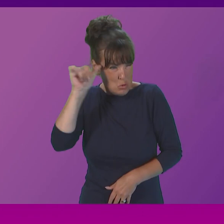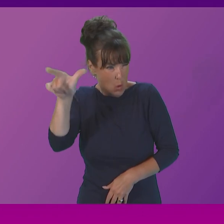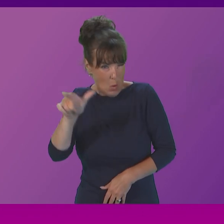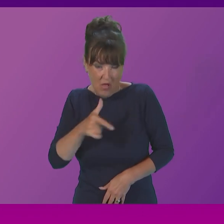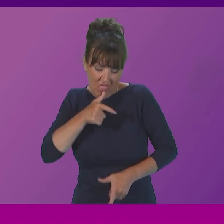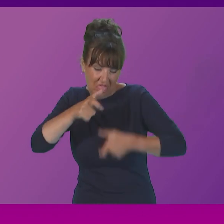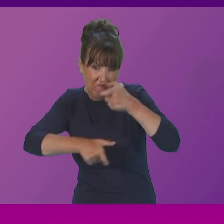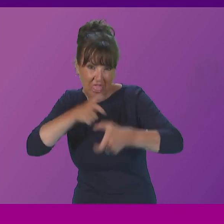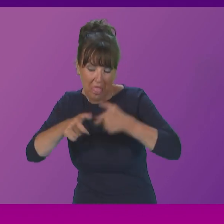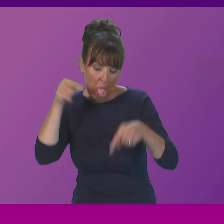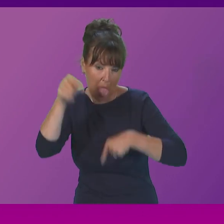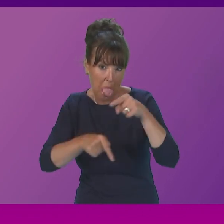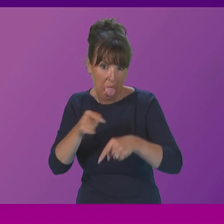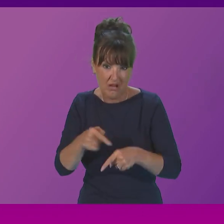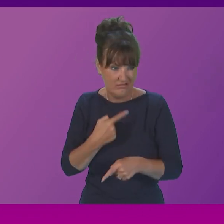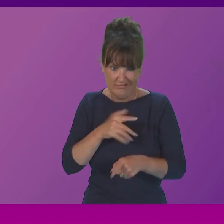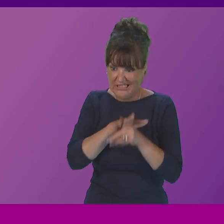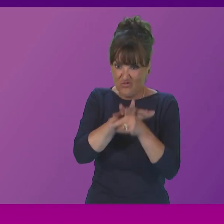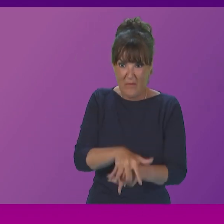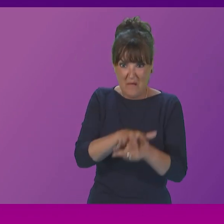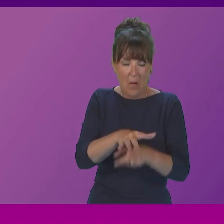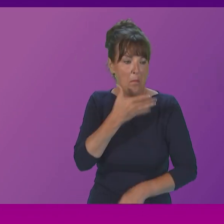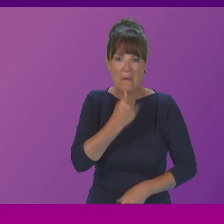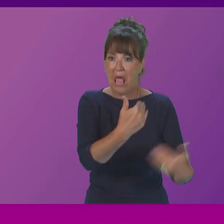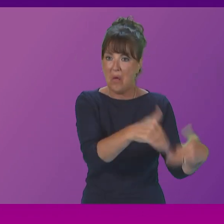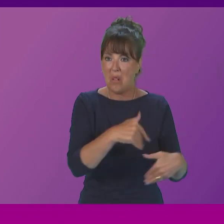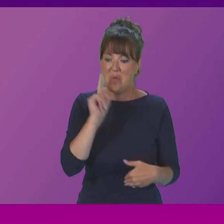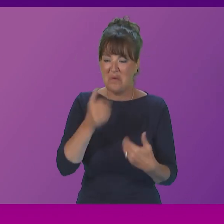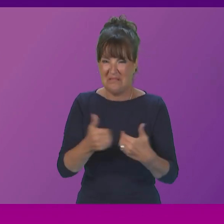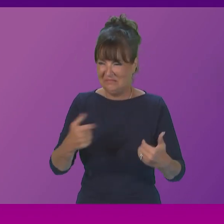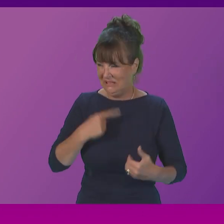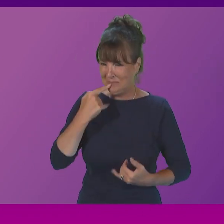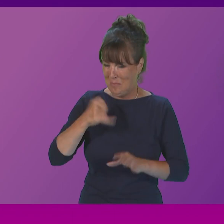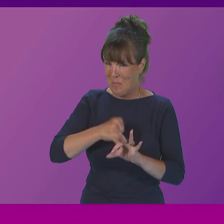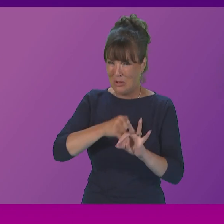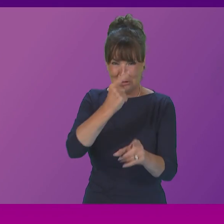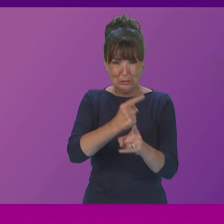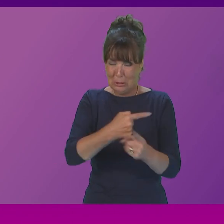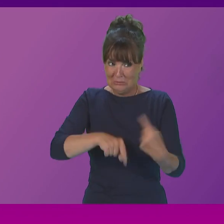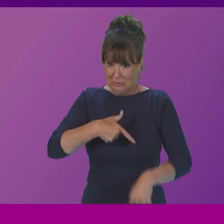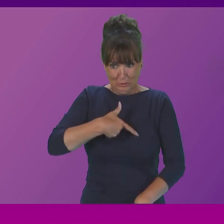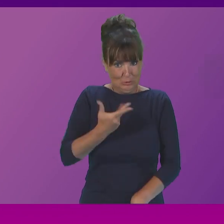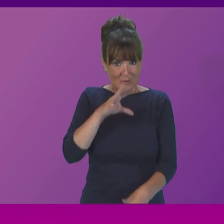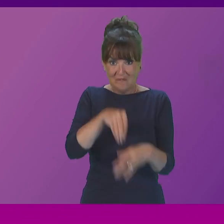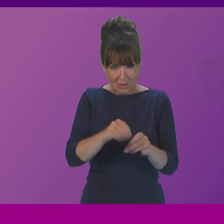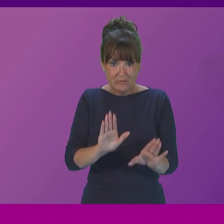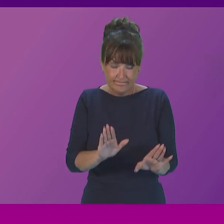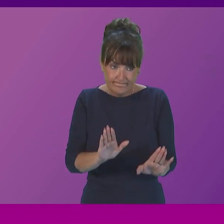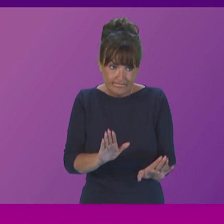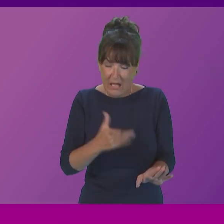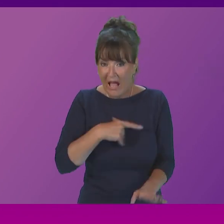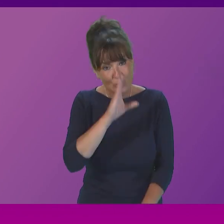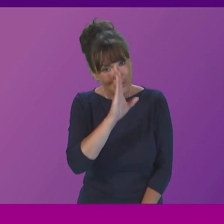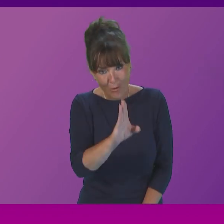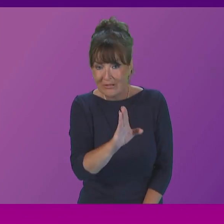discriminatory cultures. We hear about it being exclusionary. We hear about the toxicity involved. And unfortunately, and I have to